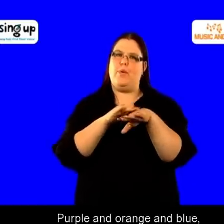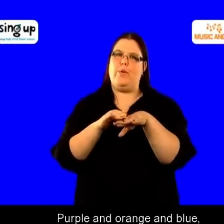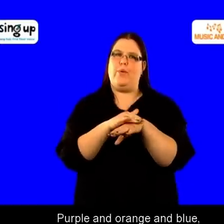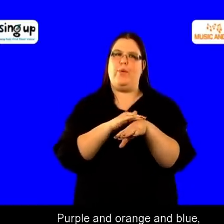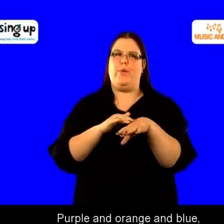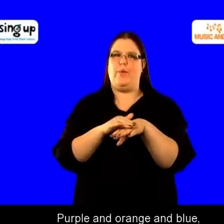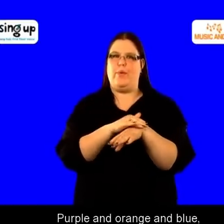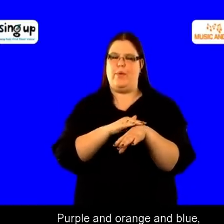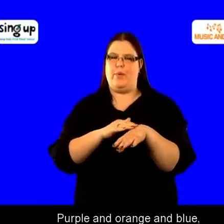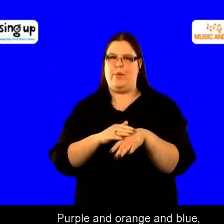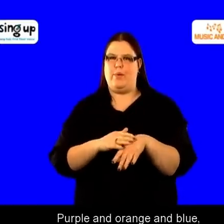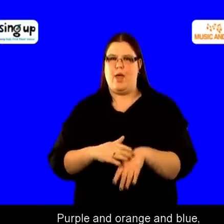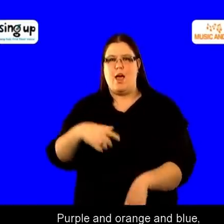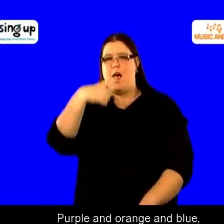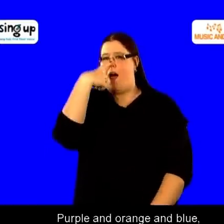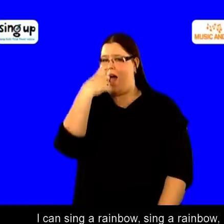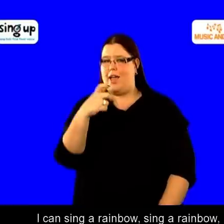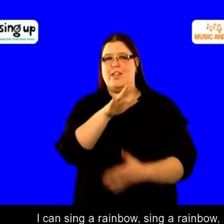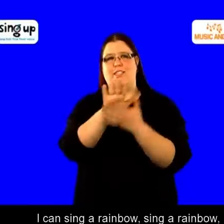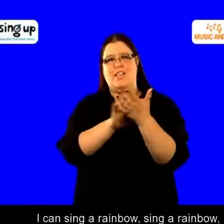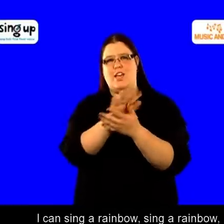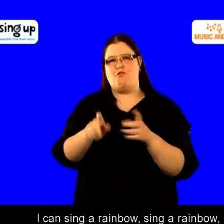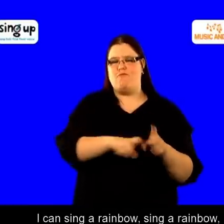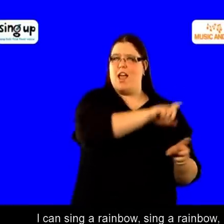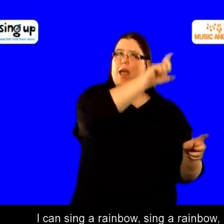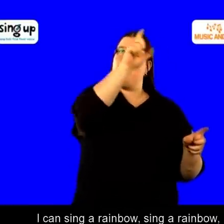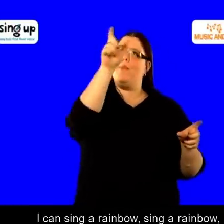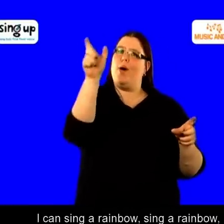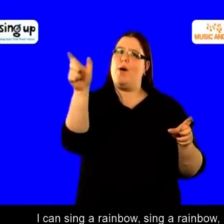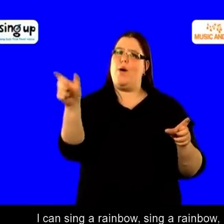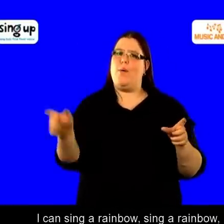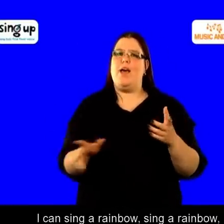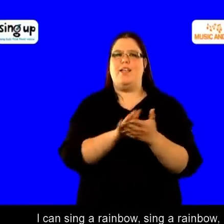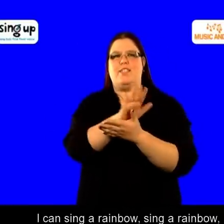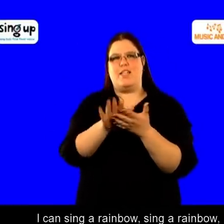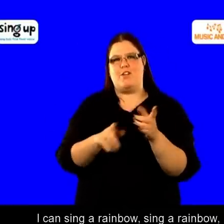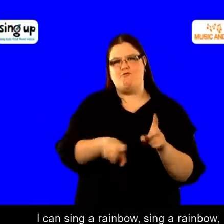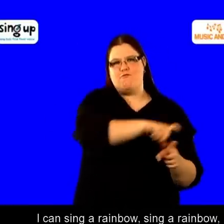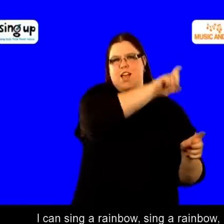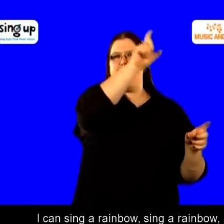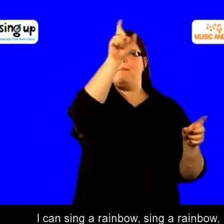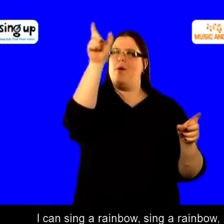blue I can sing a rainbow Sing a rainbow